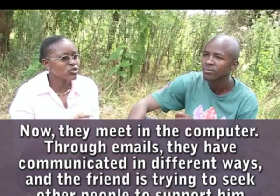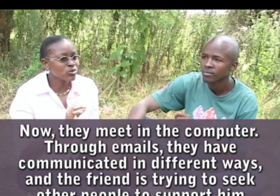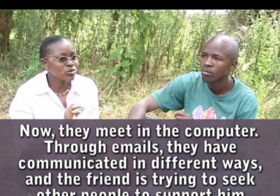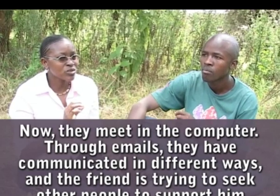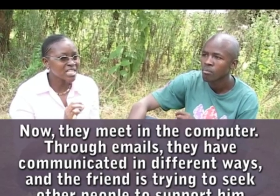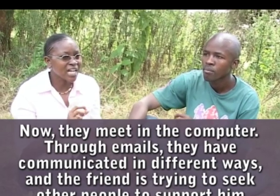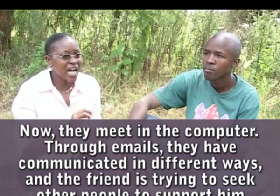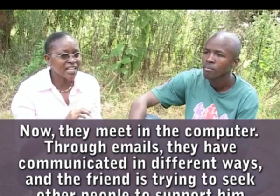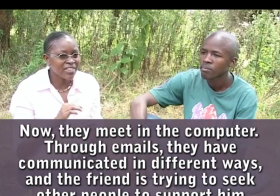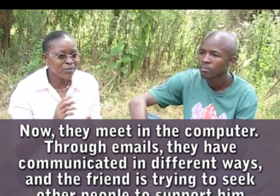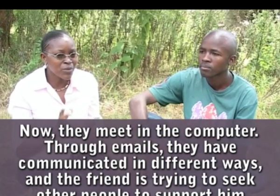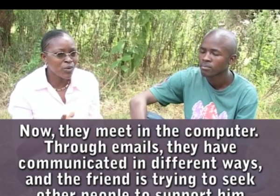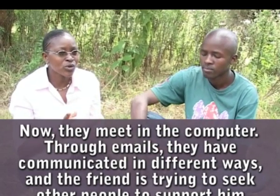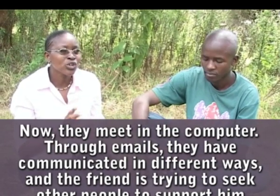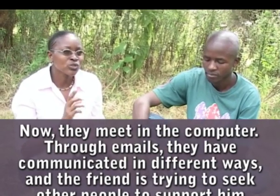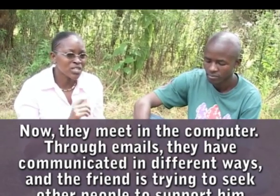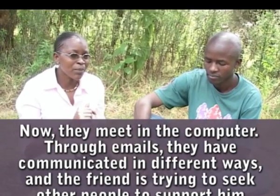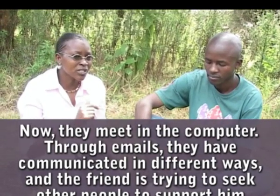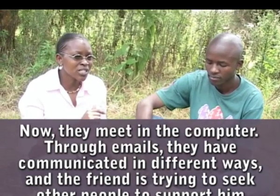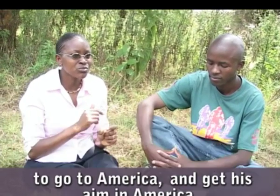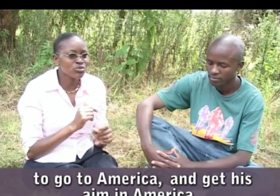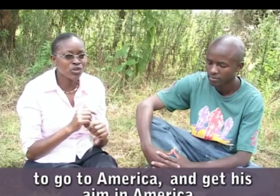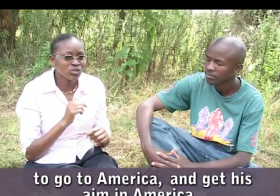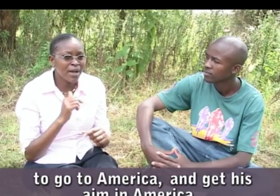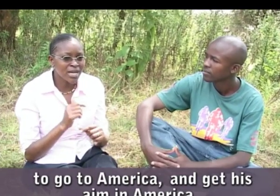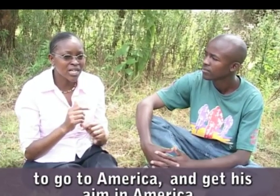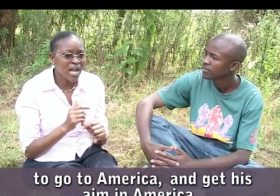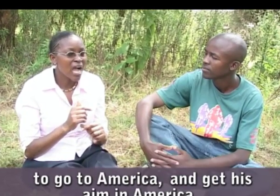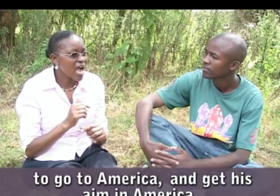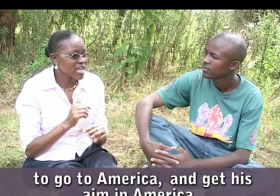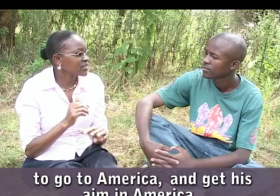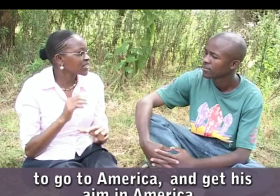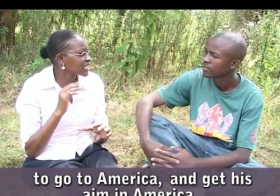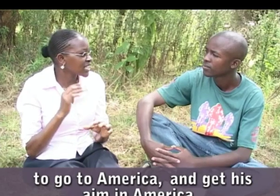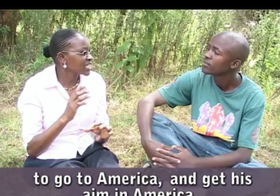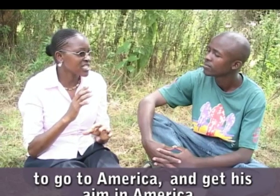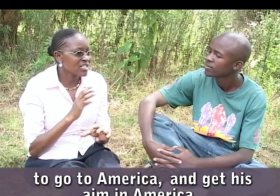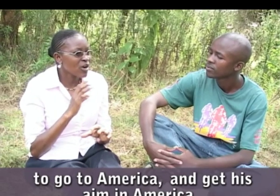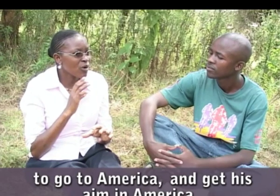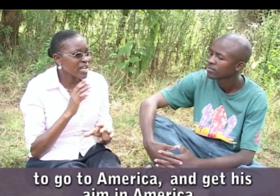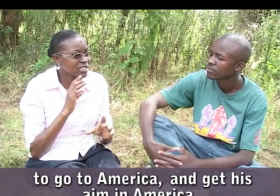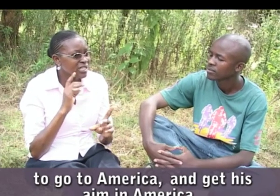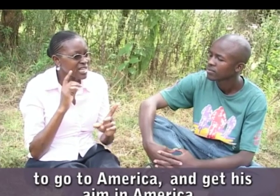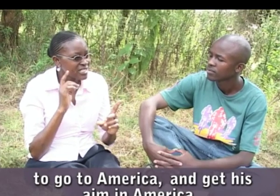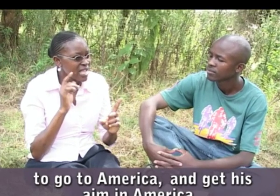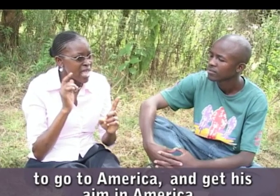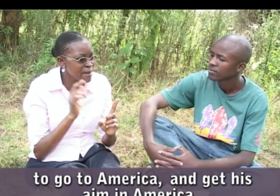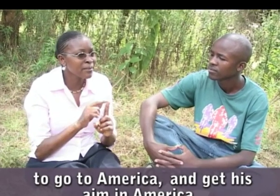to seek another people to support him to go to America and get his aim